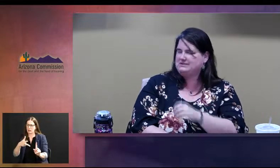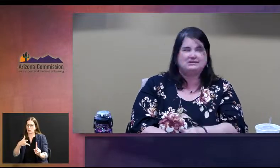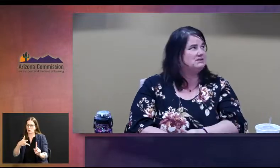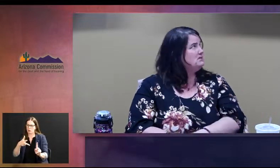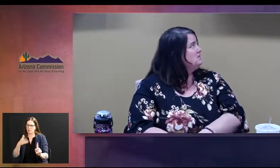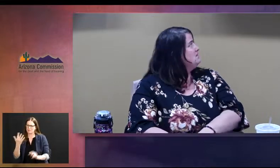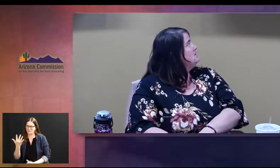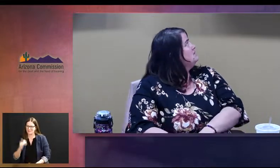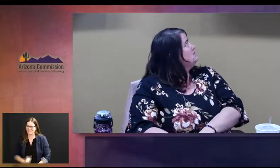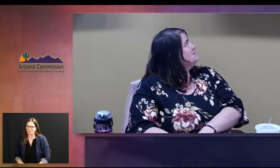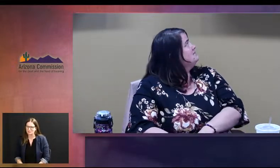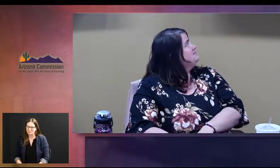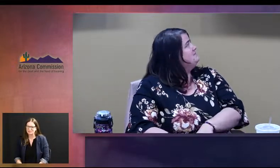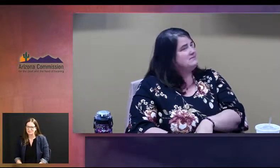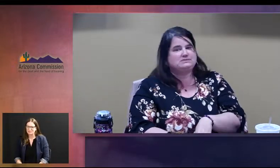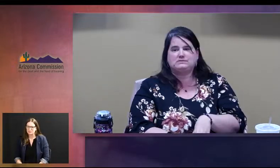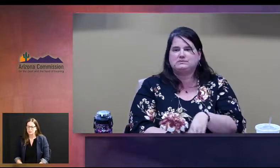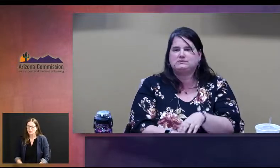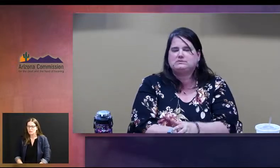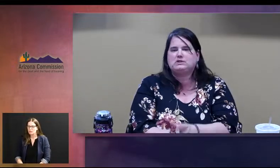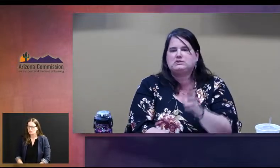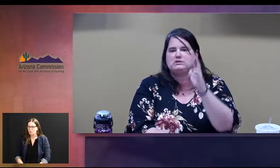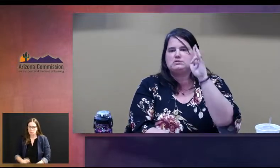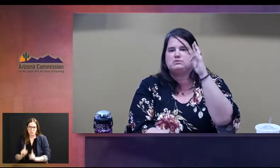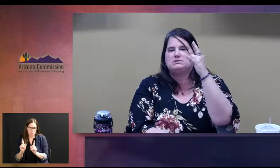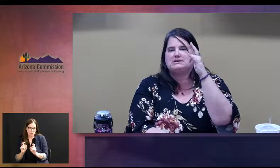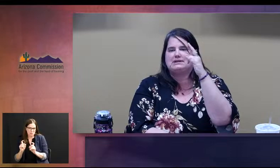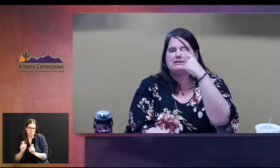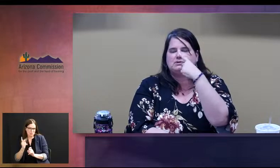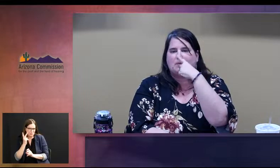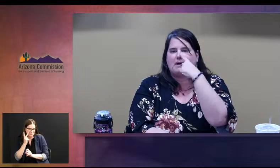Gonna test this out to see if it'll work.